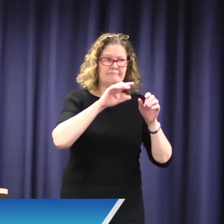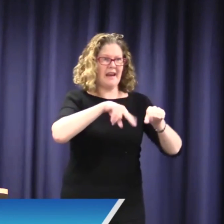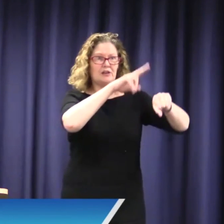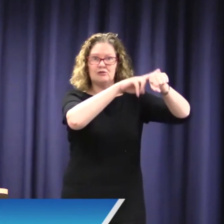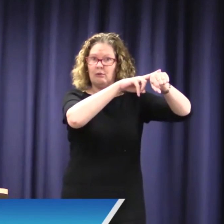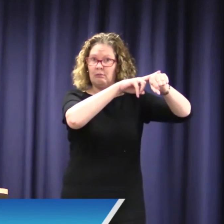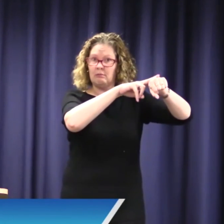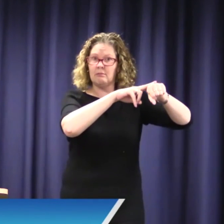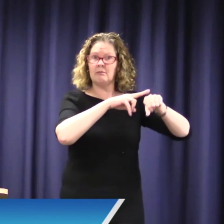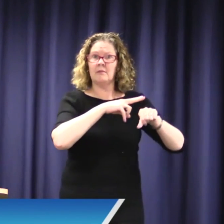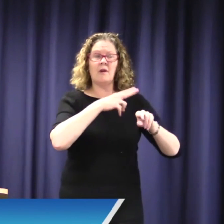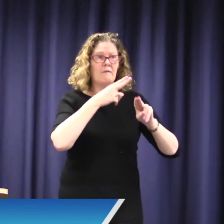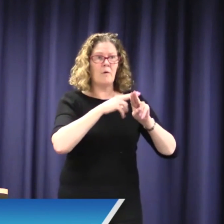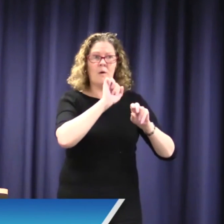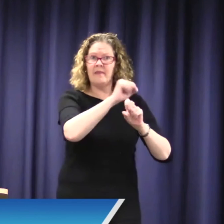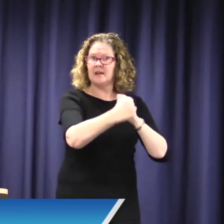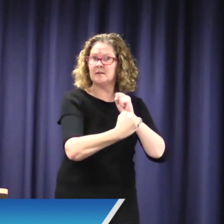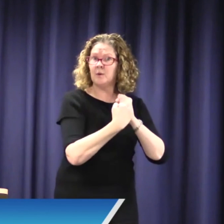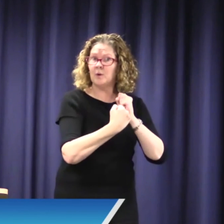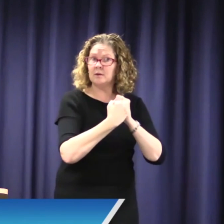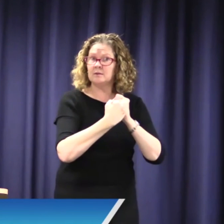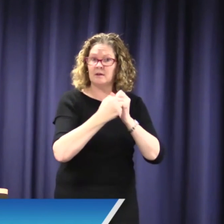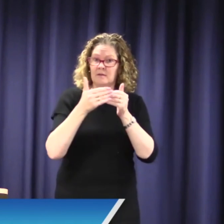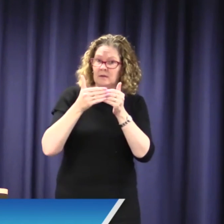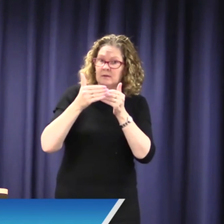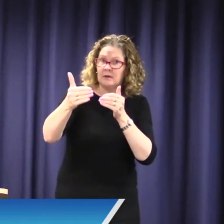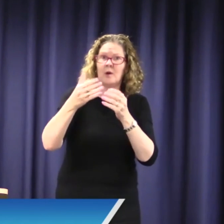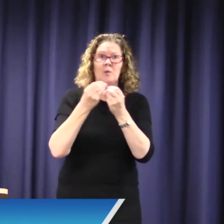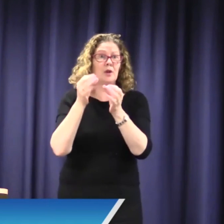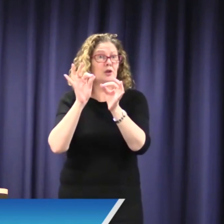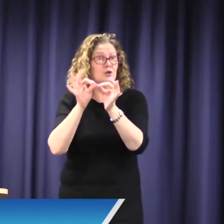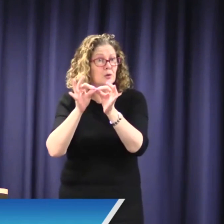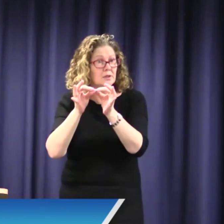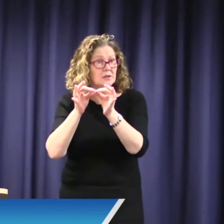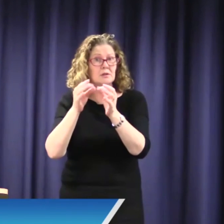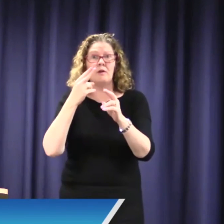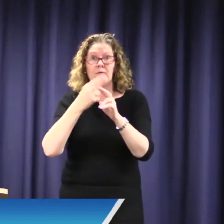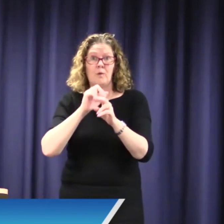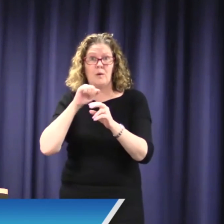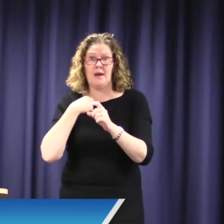Also, thank you to ASLIA National for their support